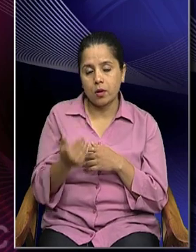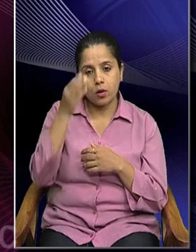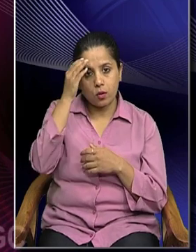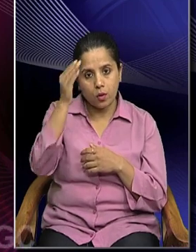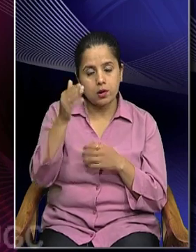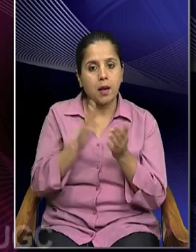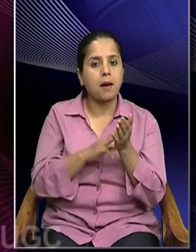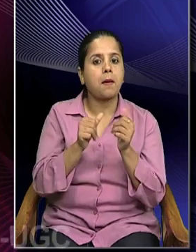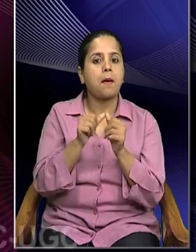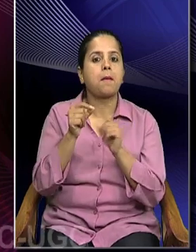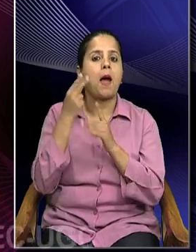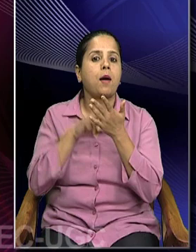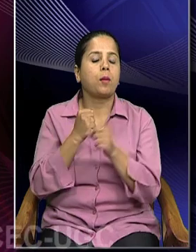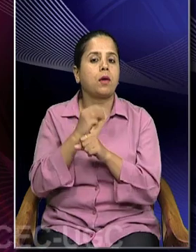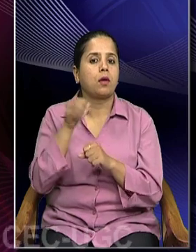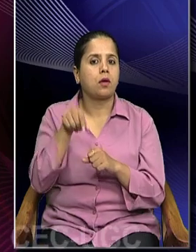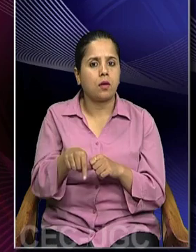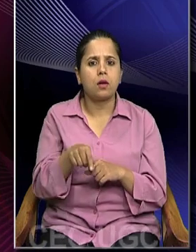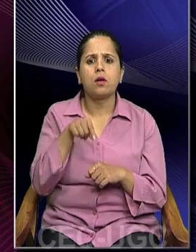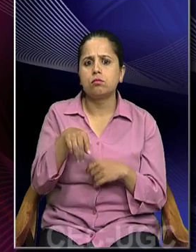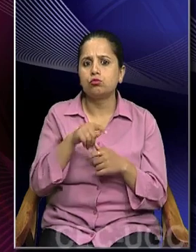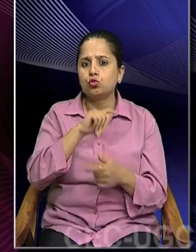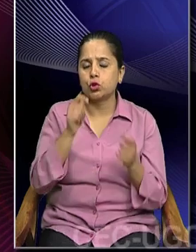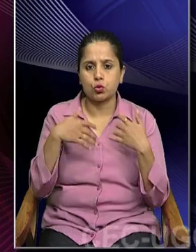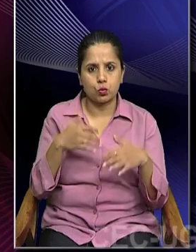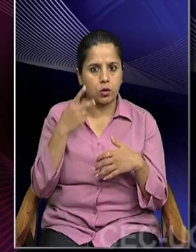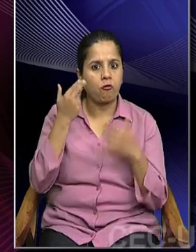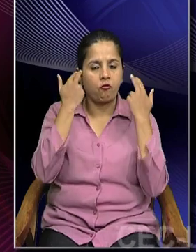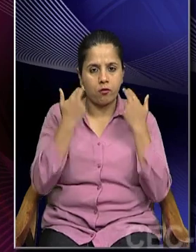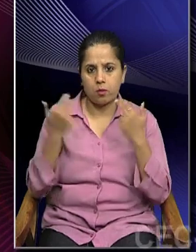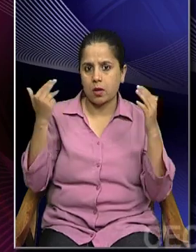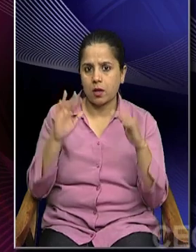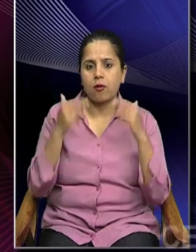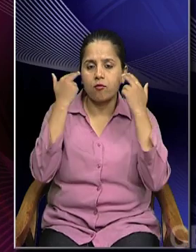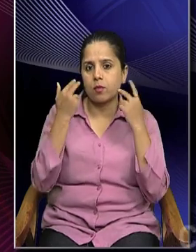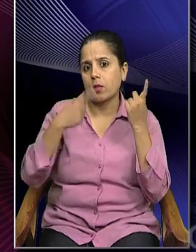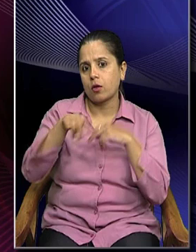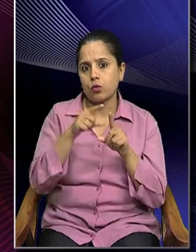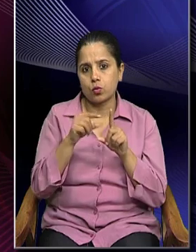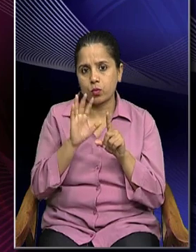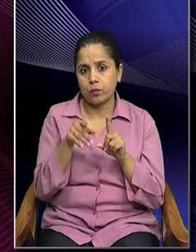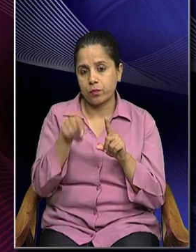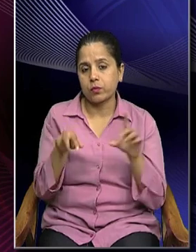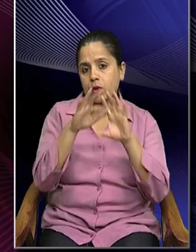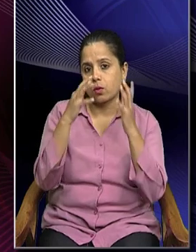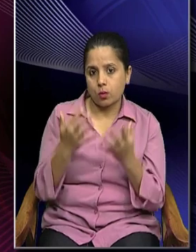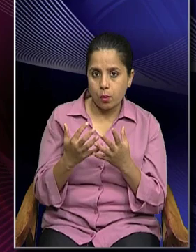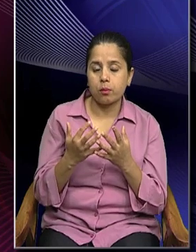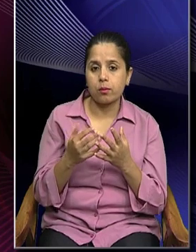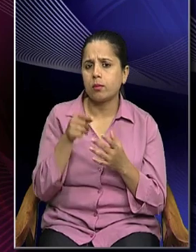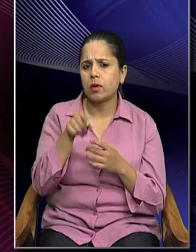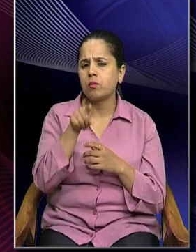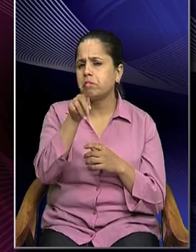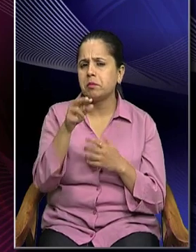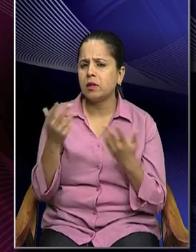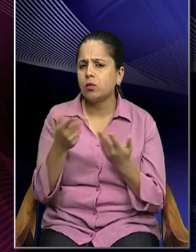concept mapping, which is quite prevalent, famous, popular across the globe. What do you